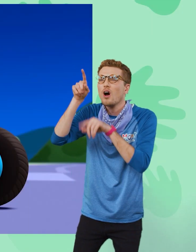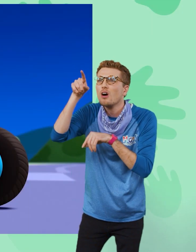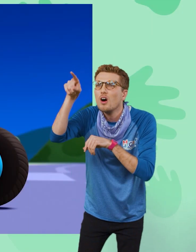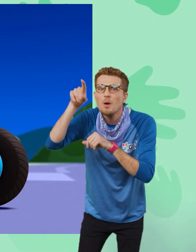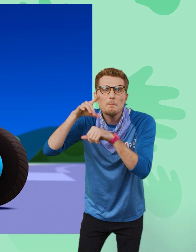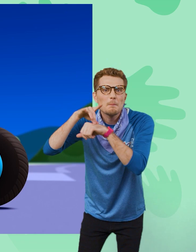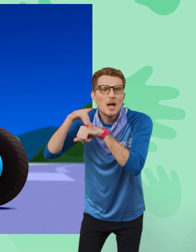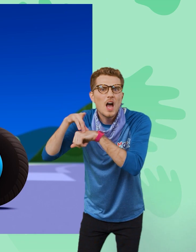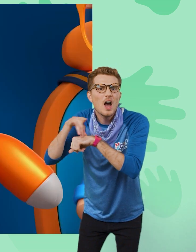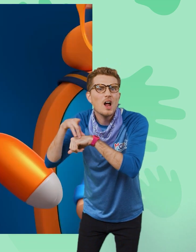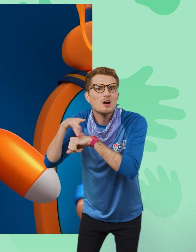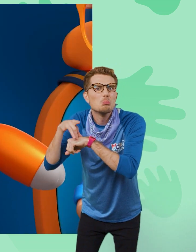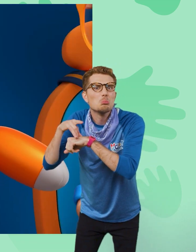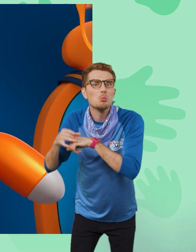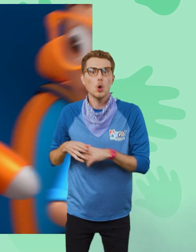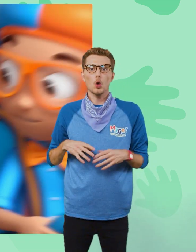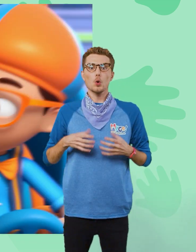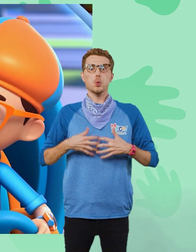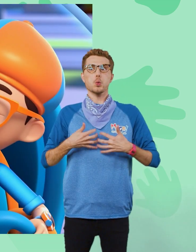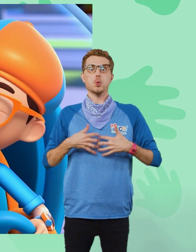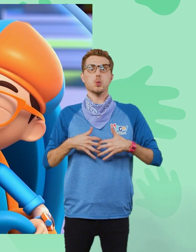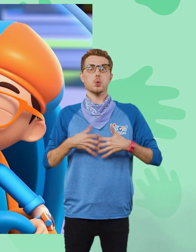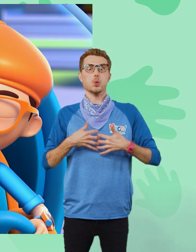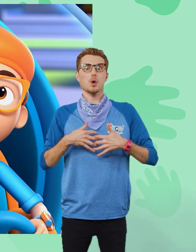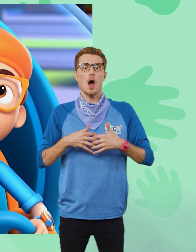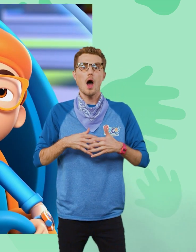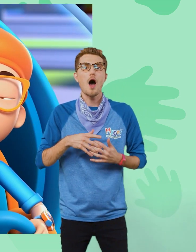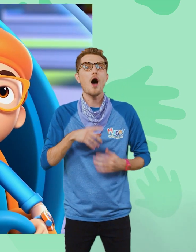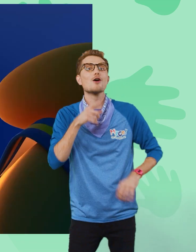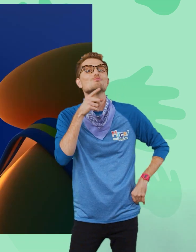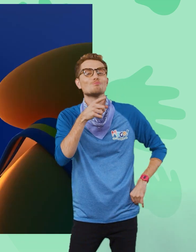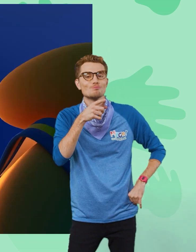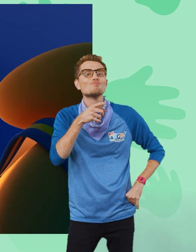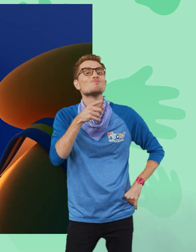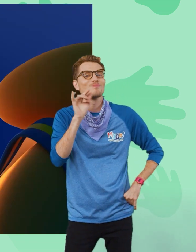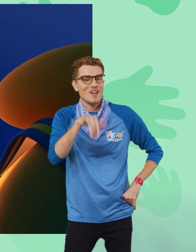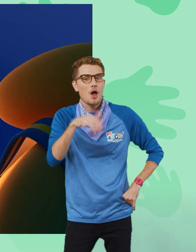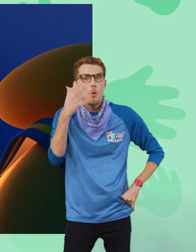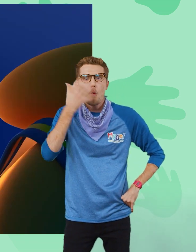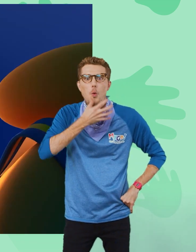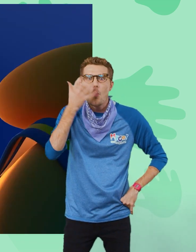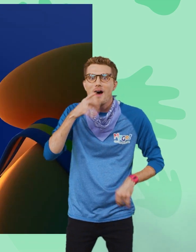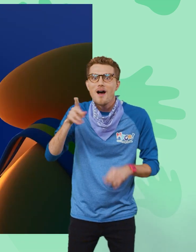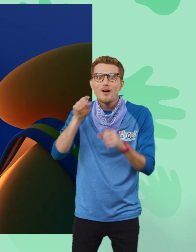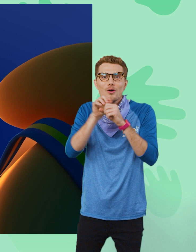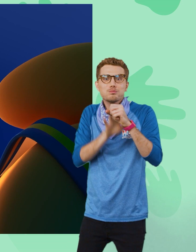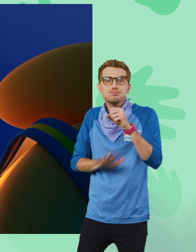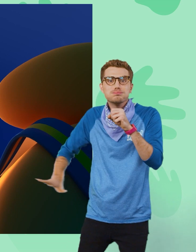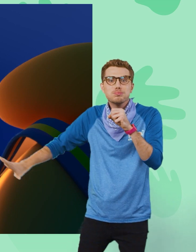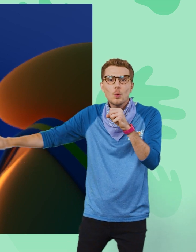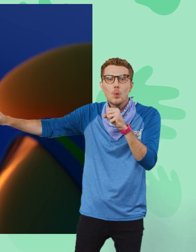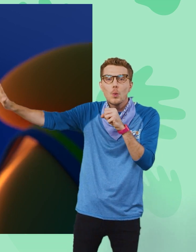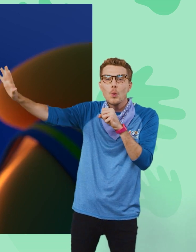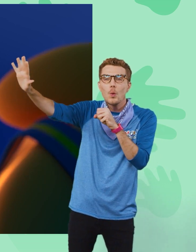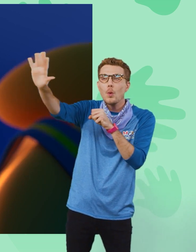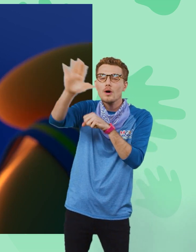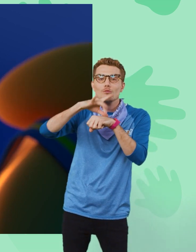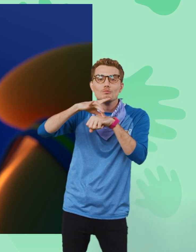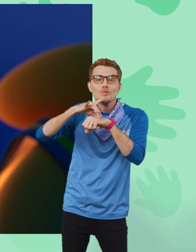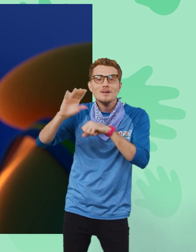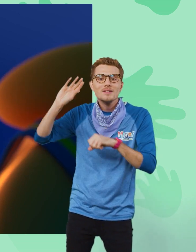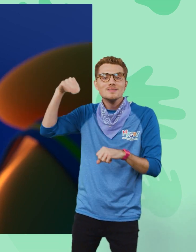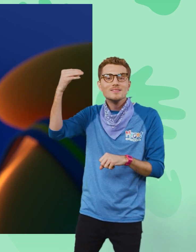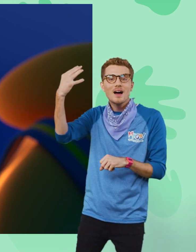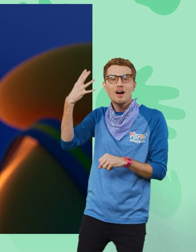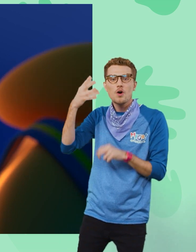is that a planet? Oh, it is, Tabs. Whoa! There's a whole area out there in space with